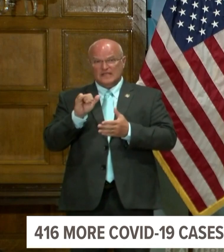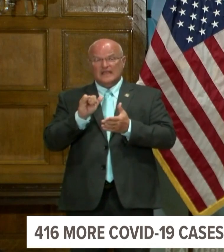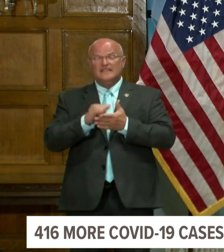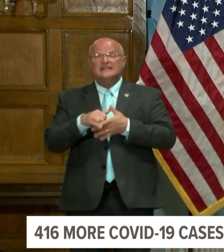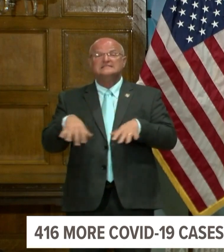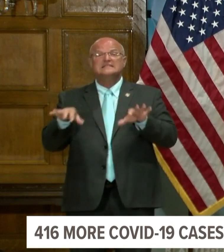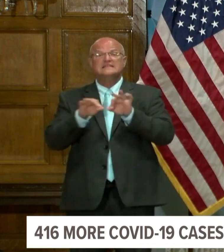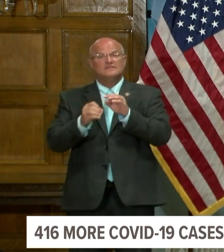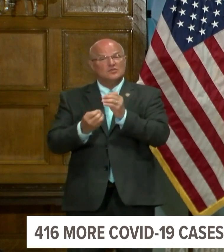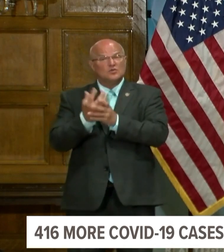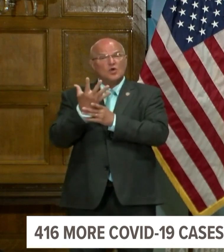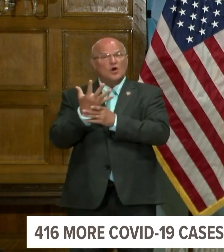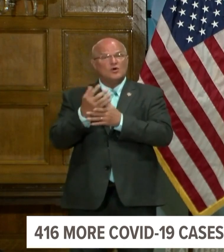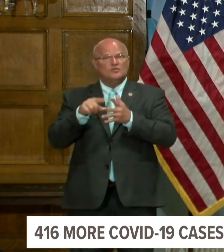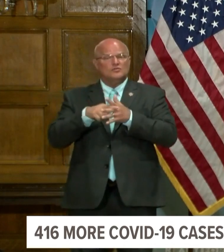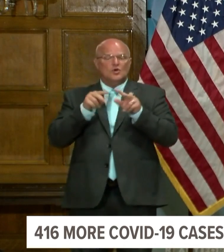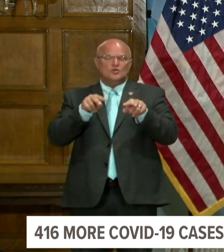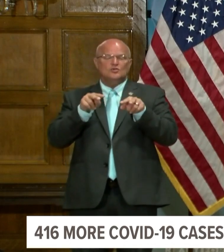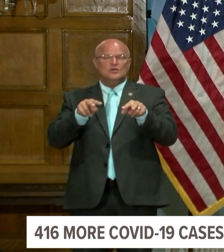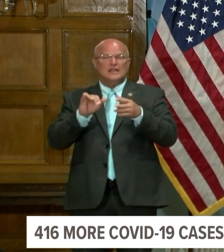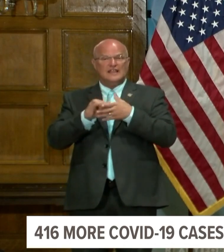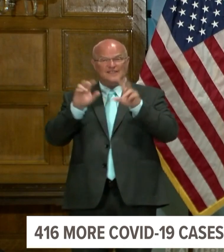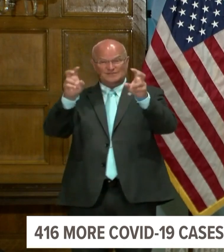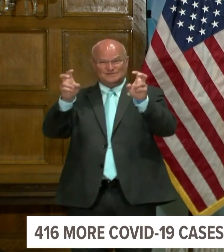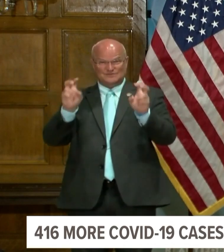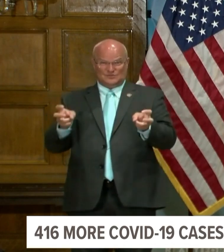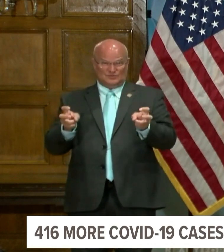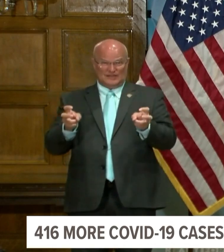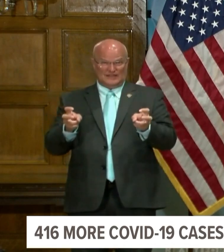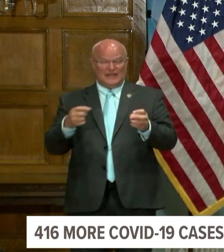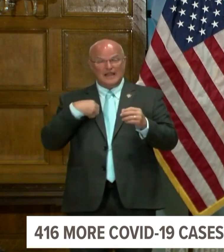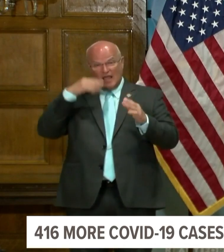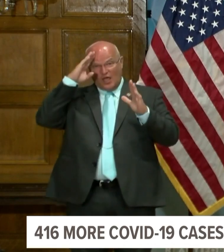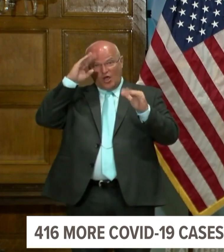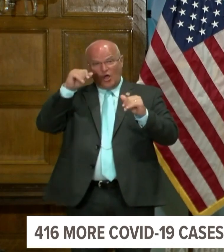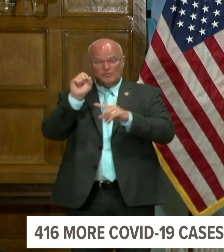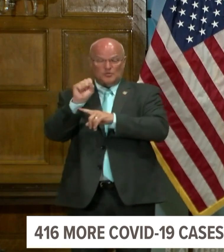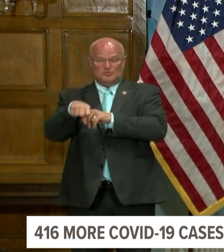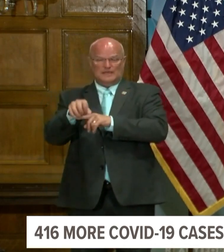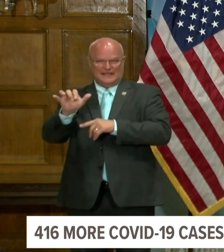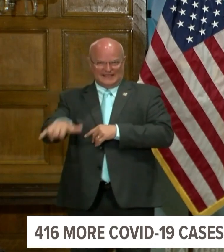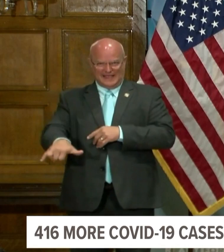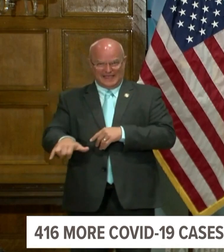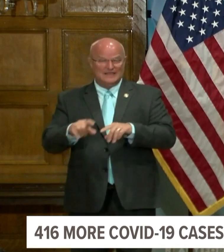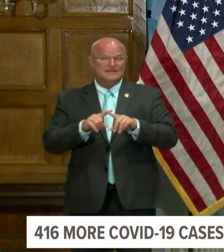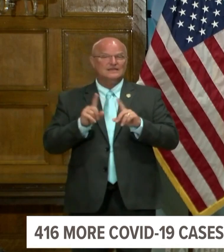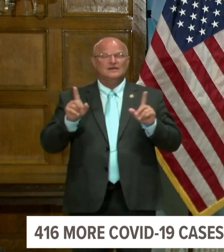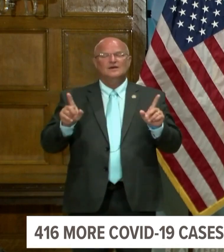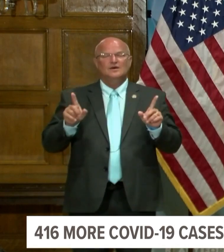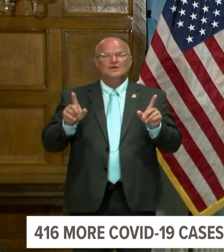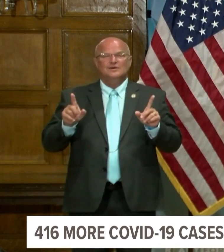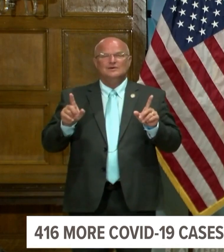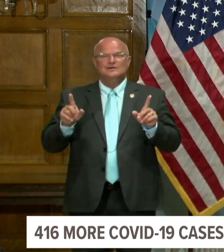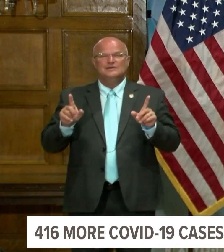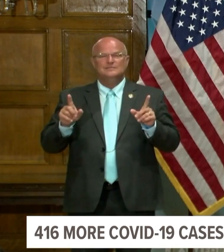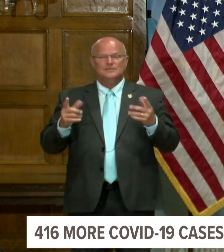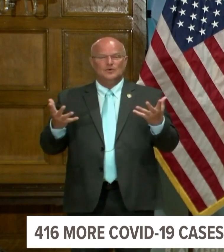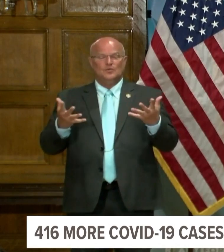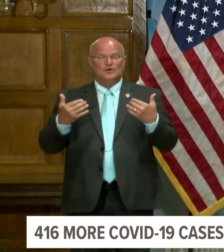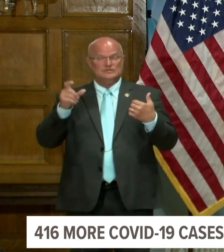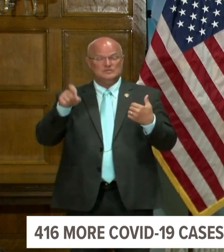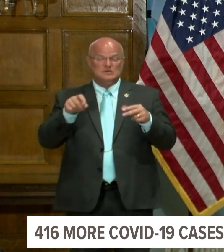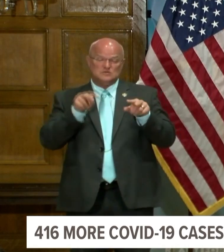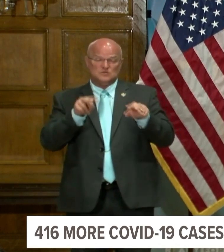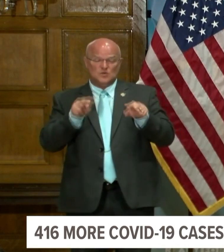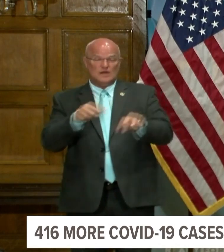That's a significant growth whenever you start looking at it in those terms. I hope that we beat that, but what you've got